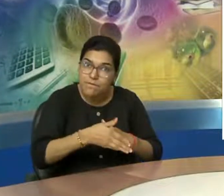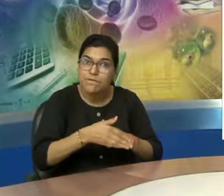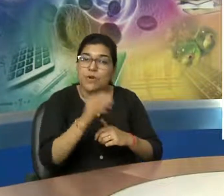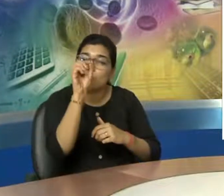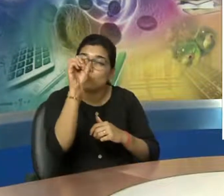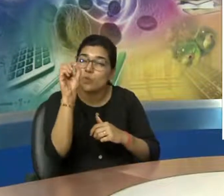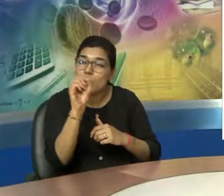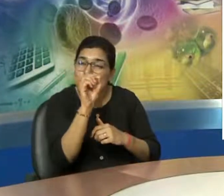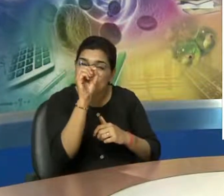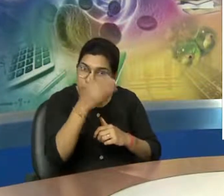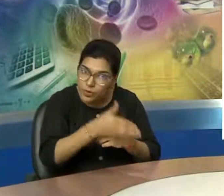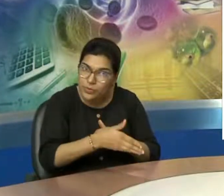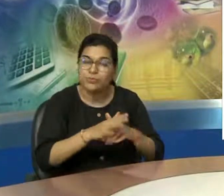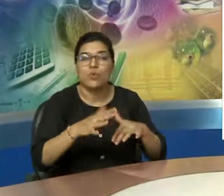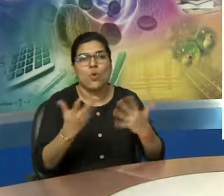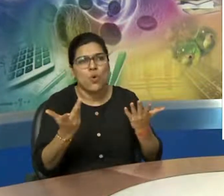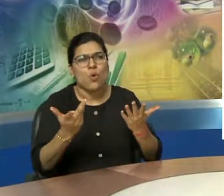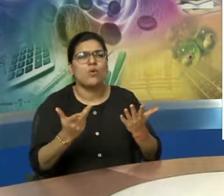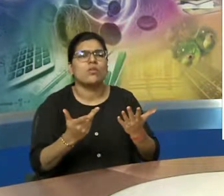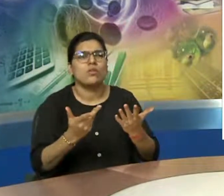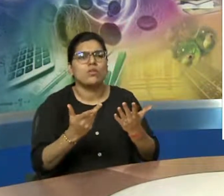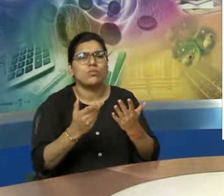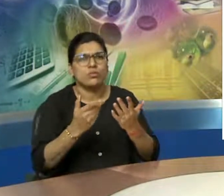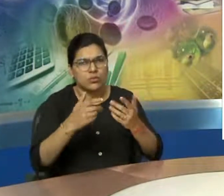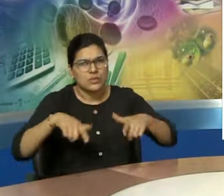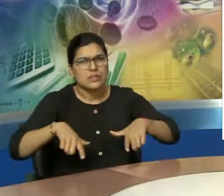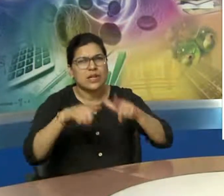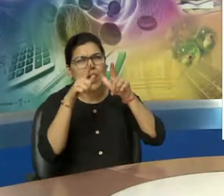much small, they can be seen with our eyes.